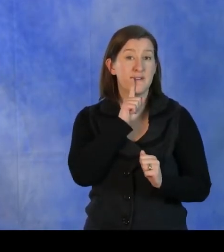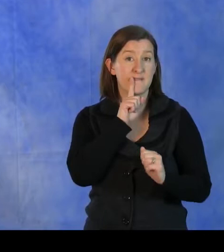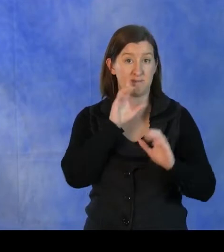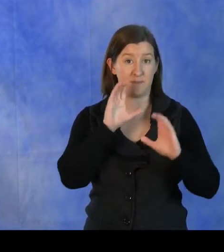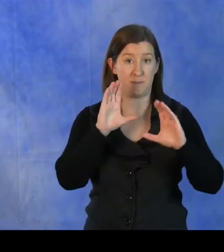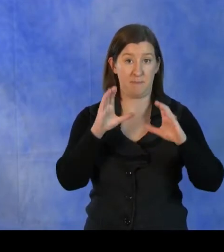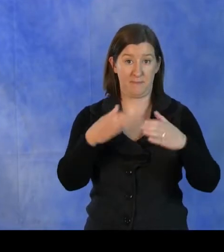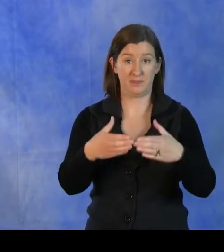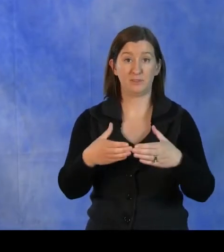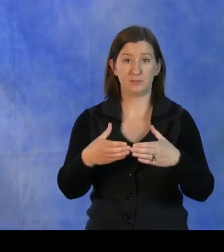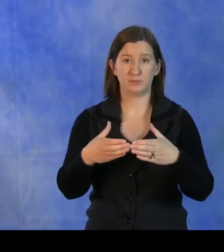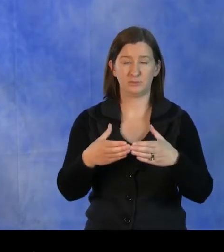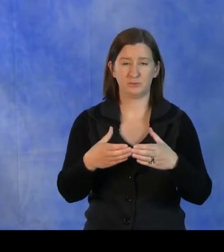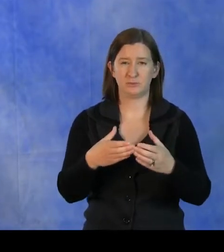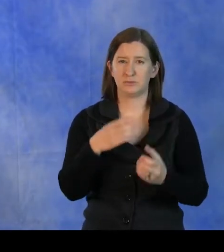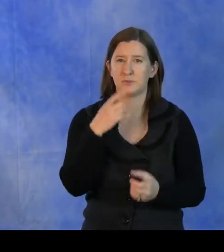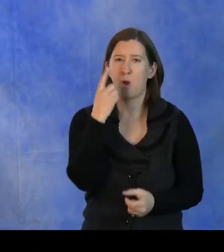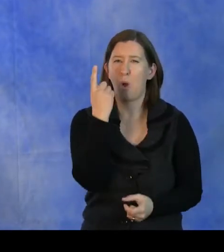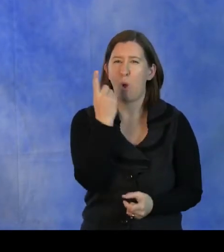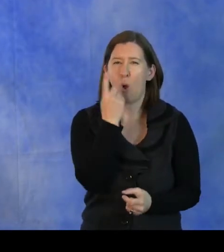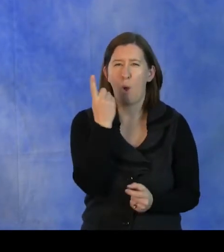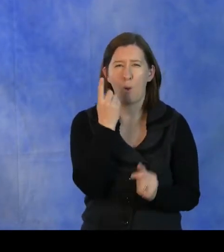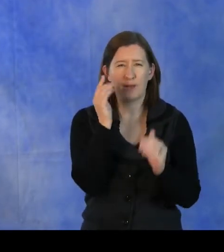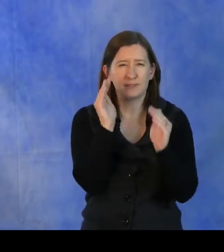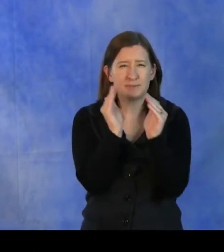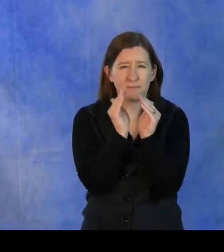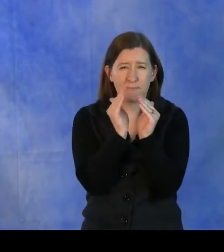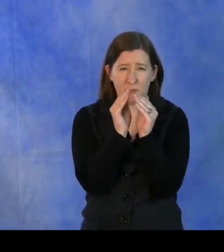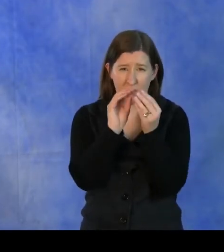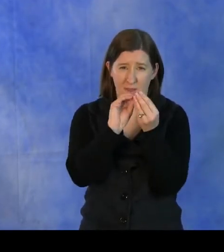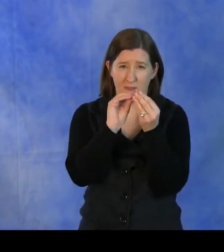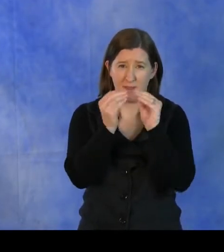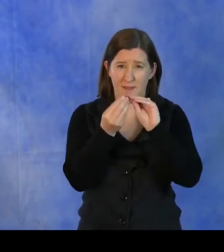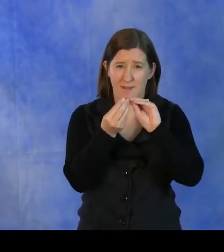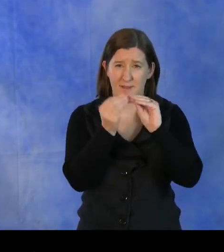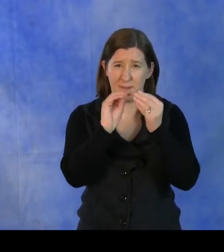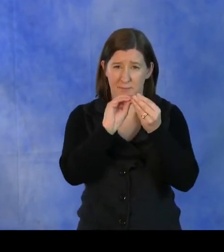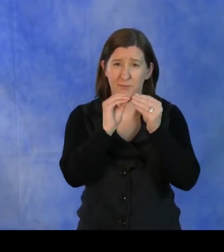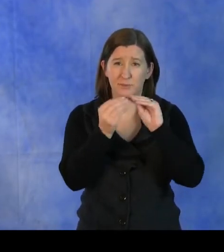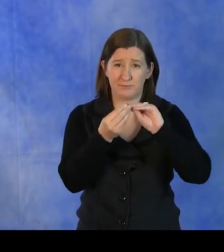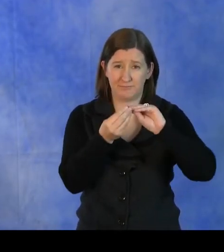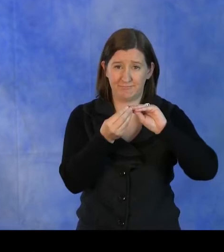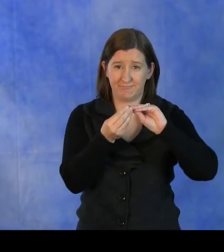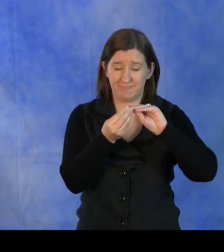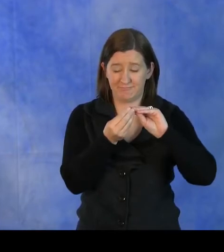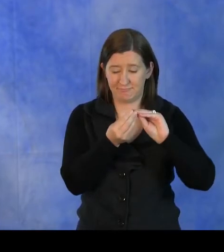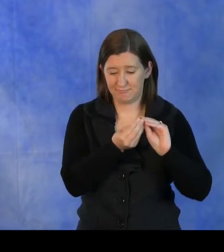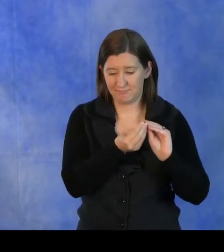The research with the deaf group is always a small number.